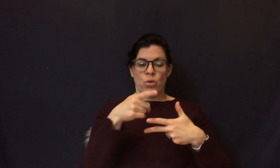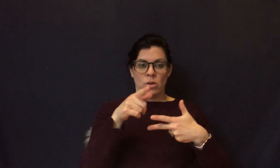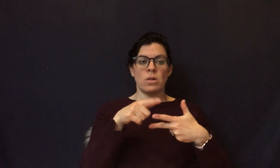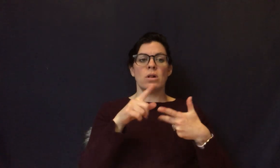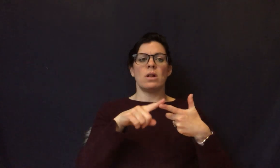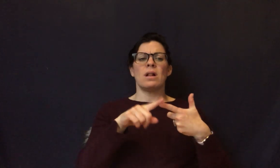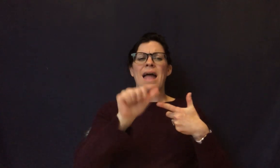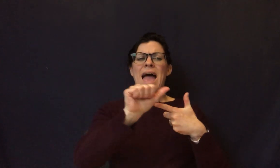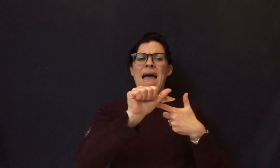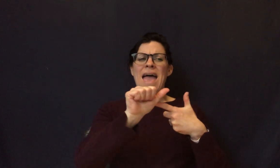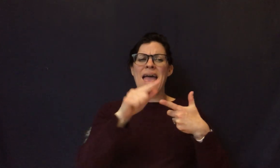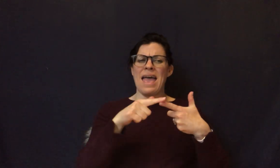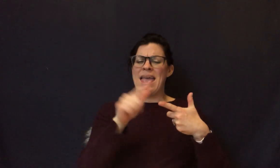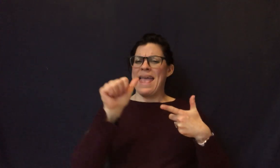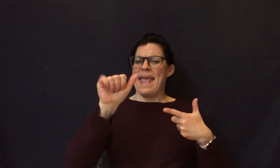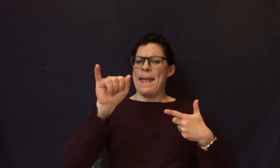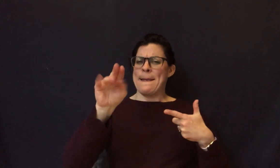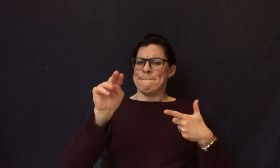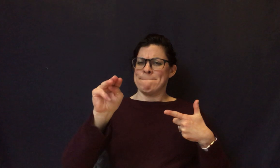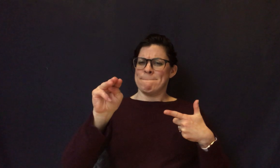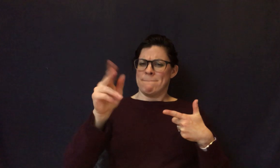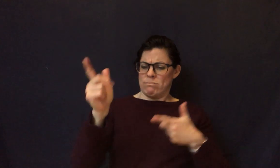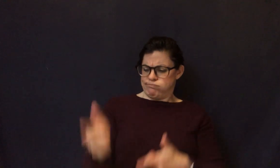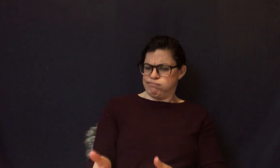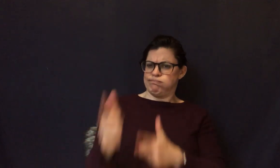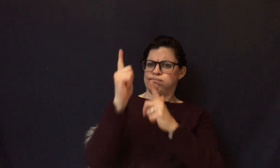No. No. How about you, Megan?